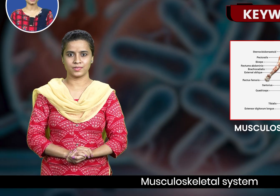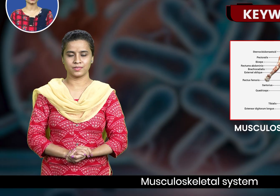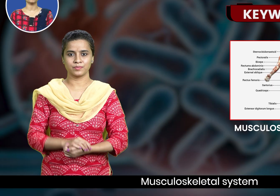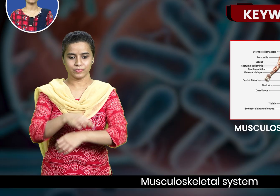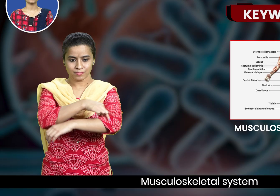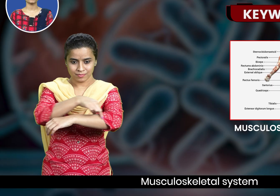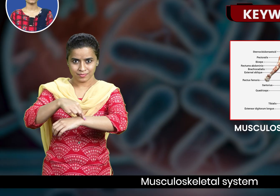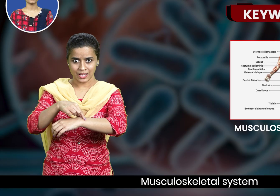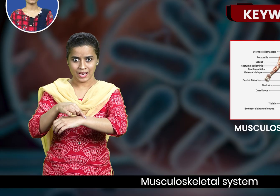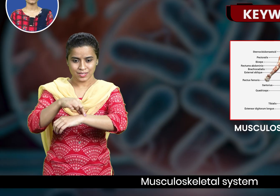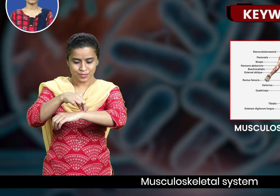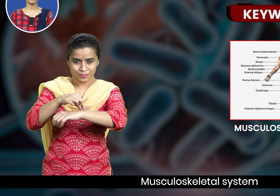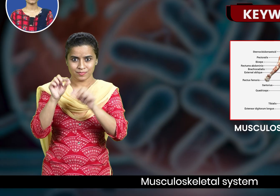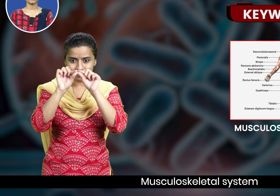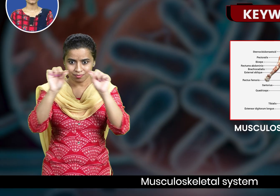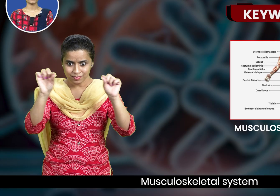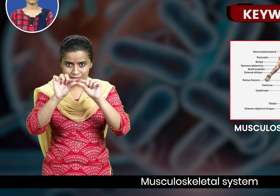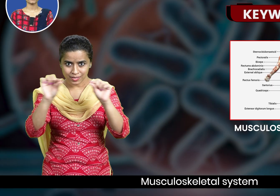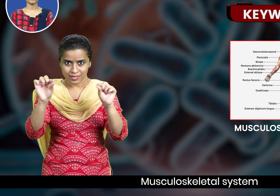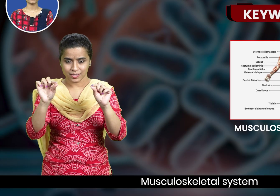musculoskeletal system.